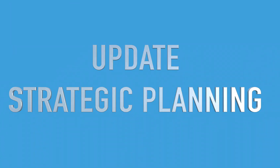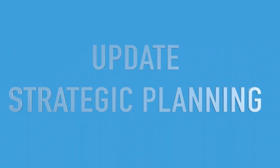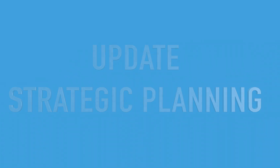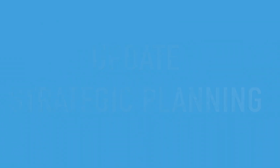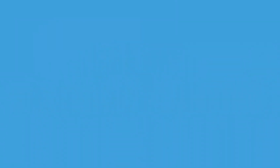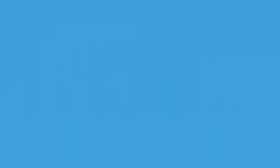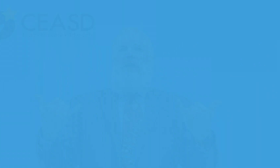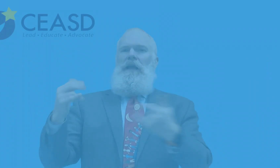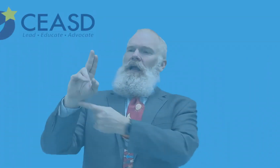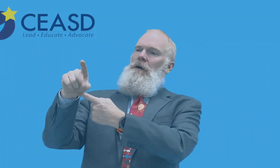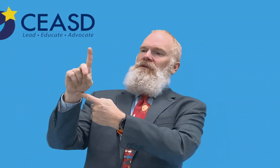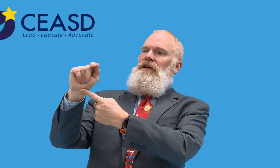forthcoming.